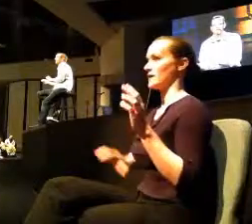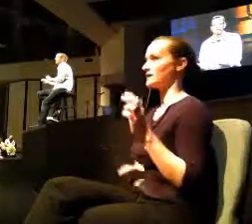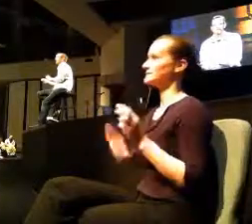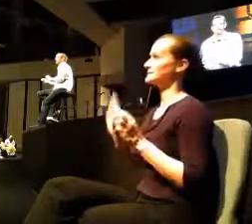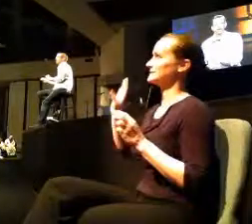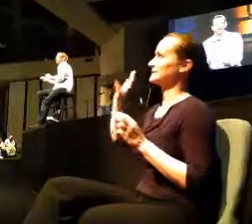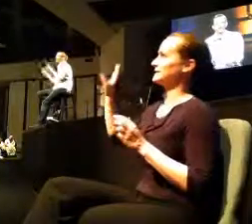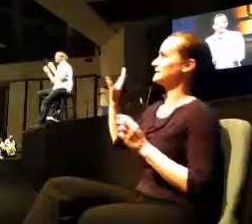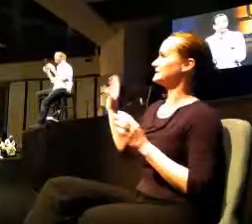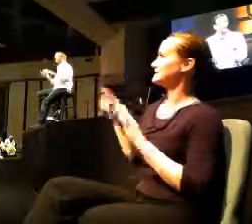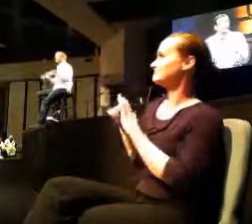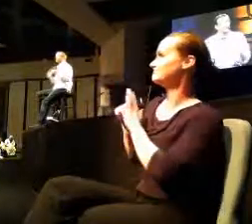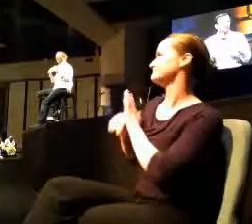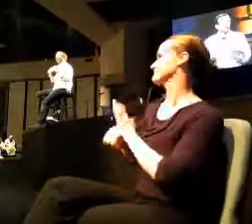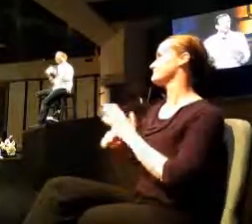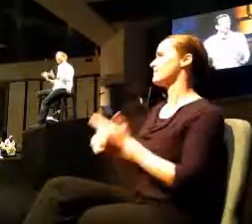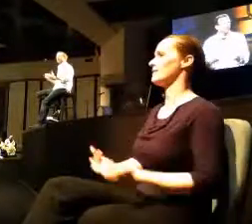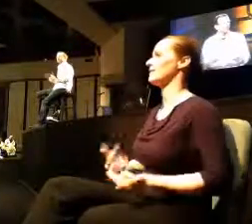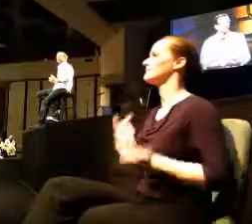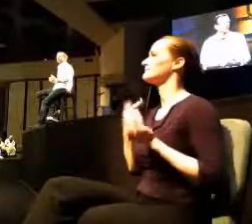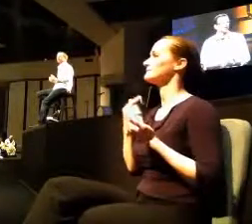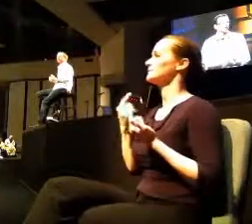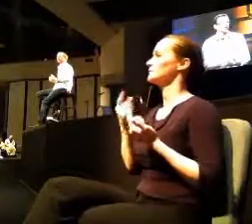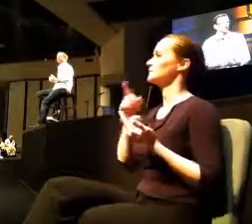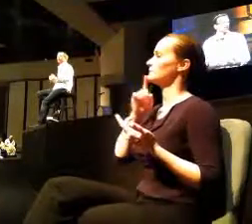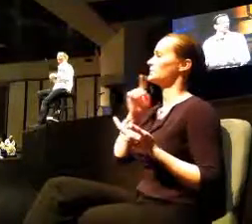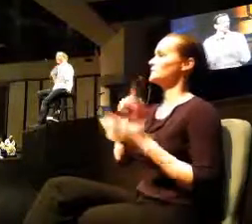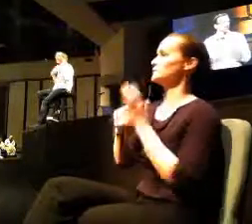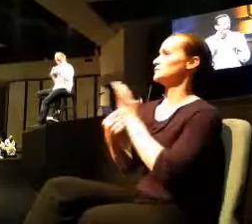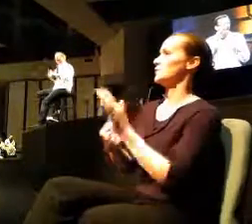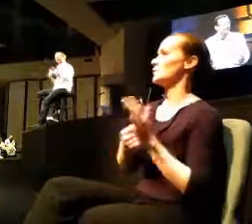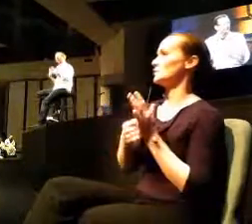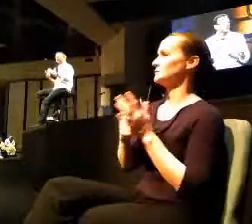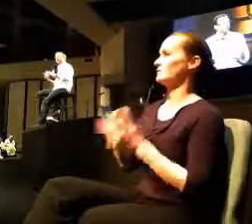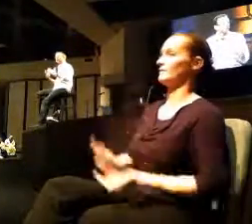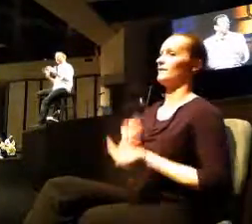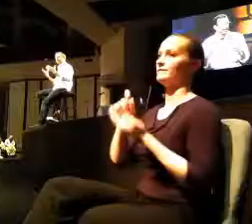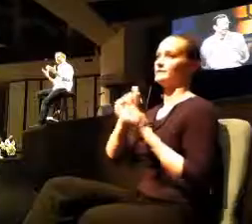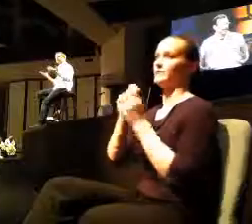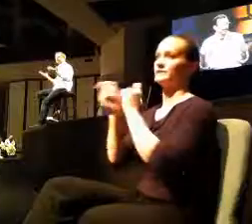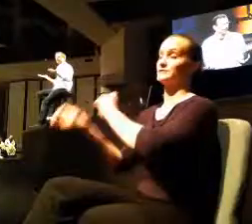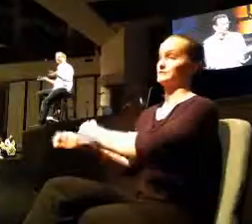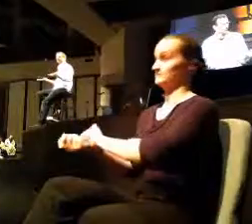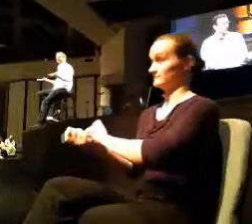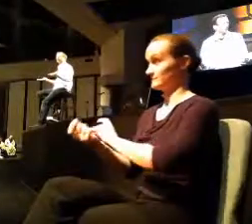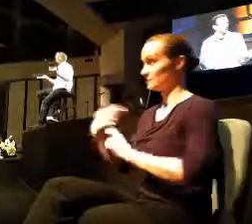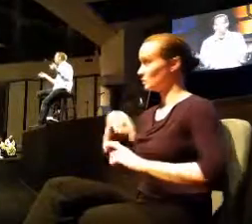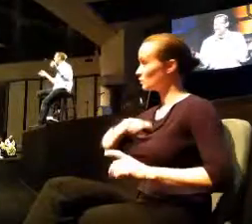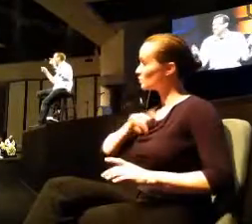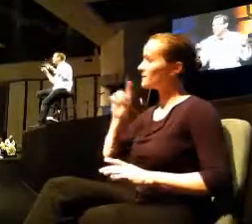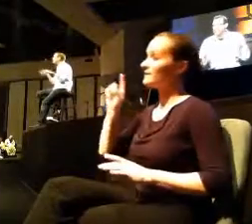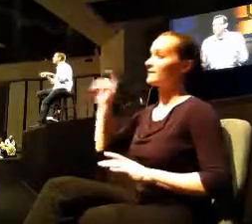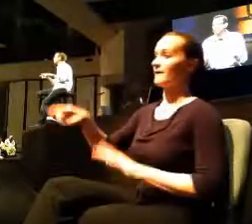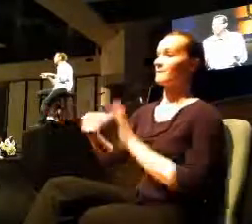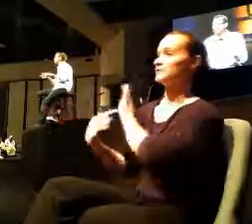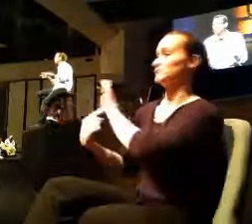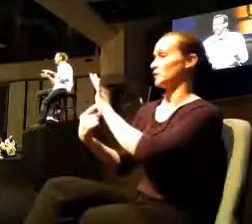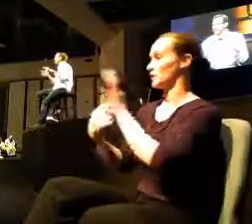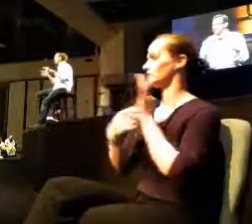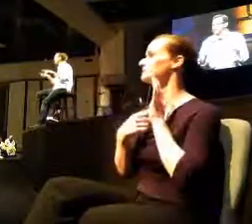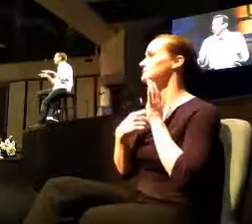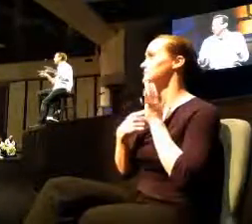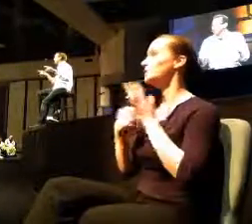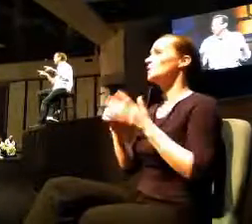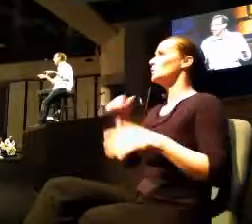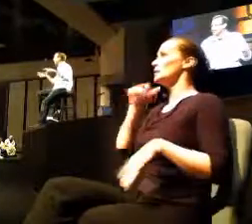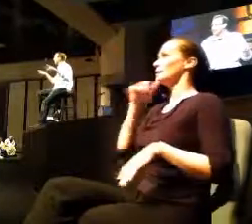Christ that creates authentic life change. We have to be that expression of the deeper life, not an institution